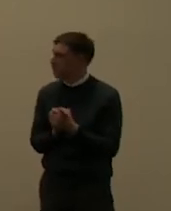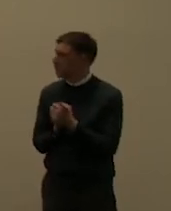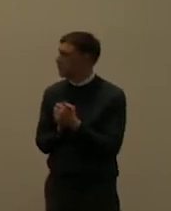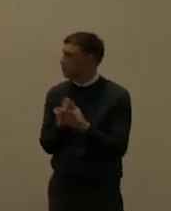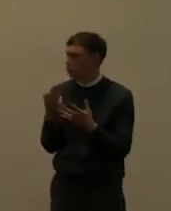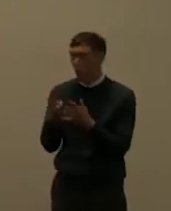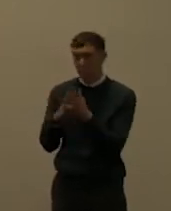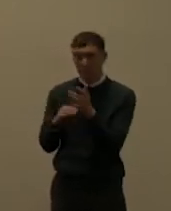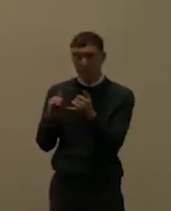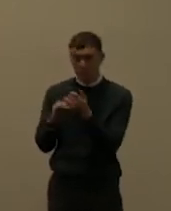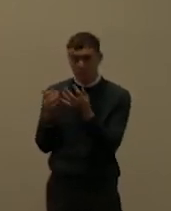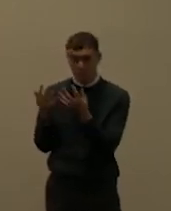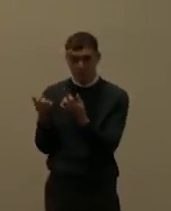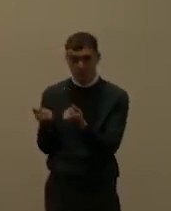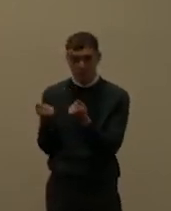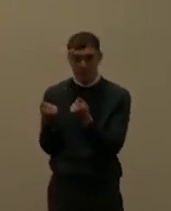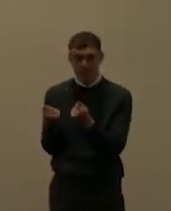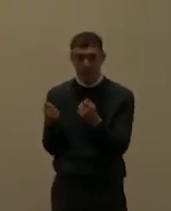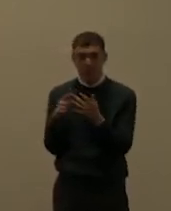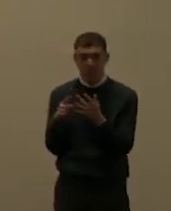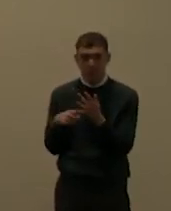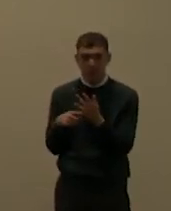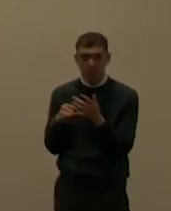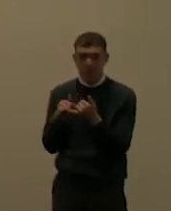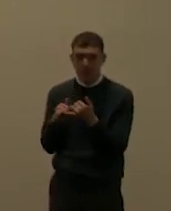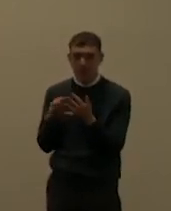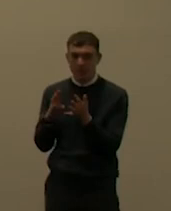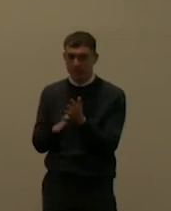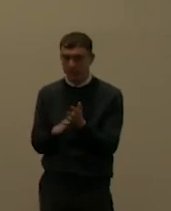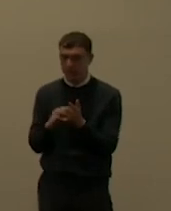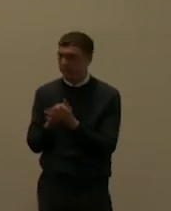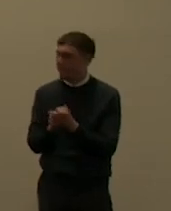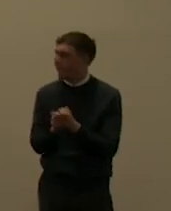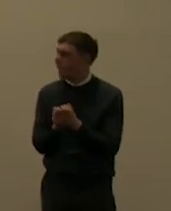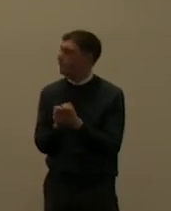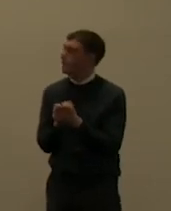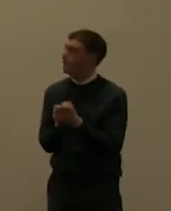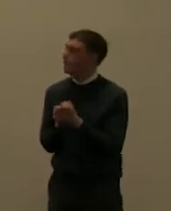So Microsoft have here a few pre-configured ITSM tools which are